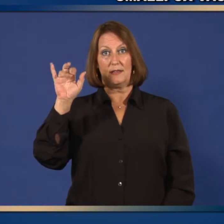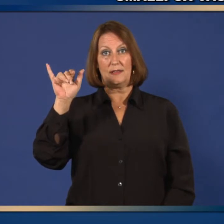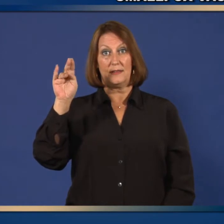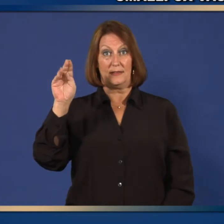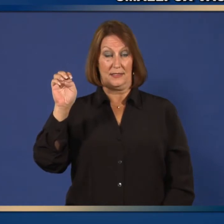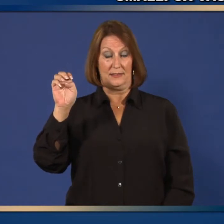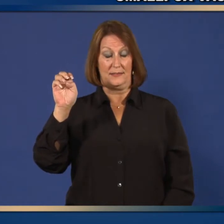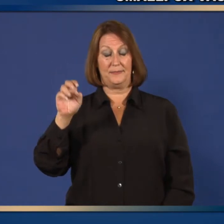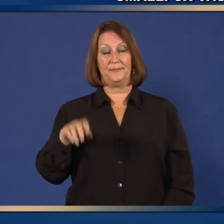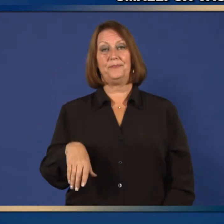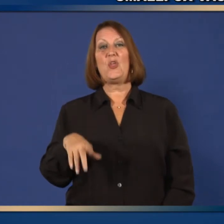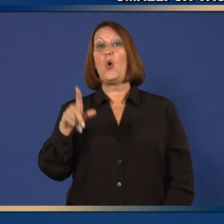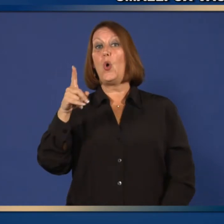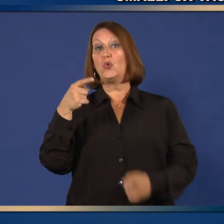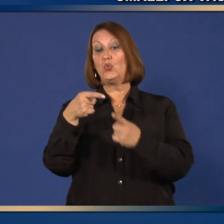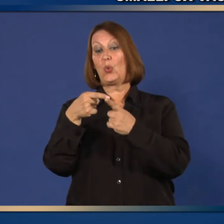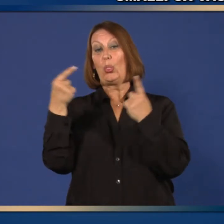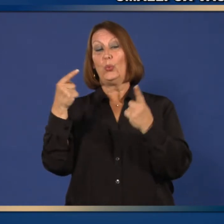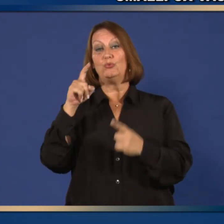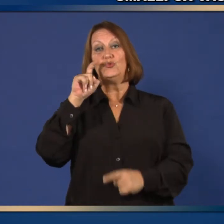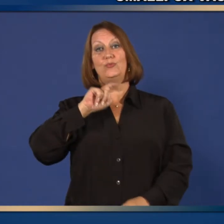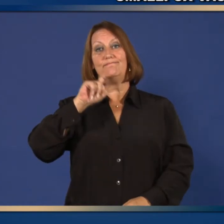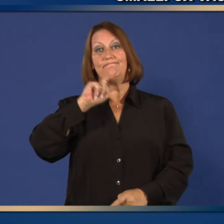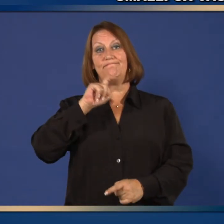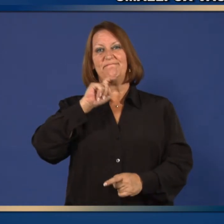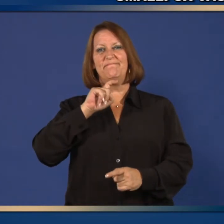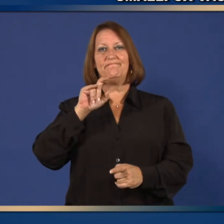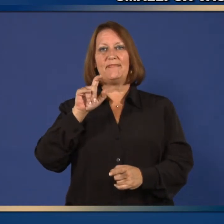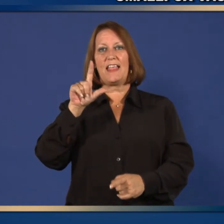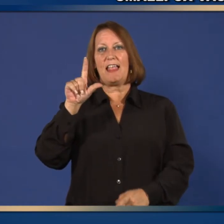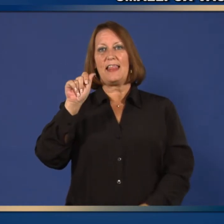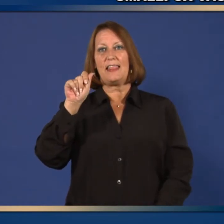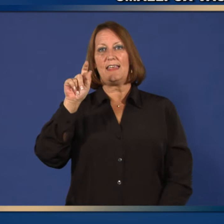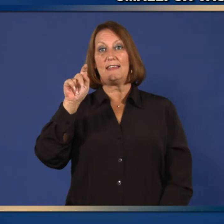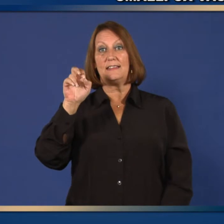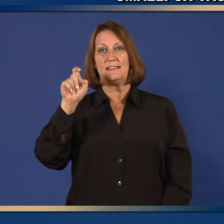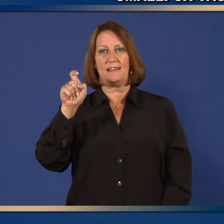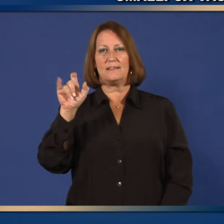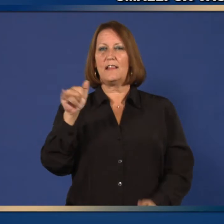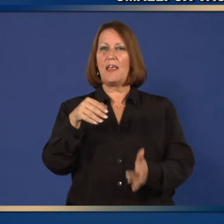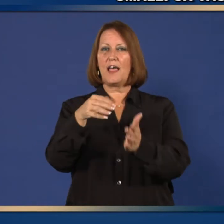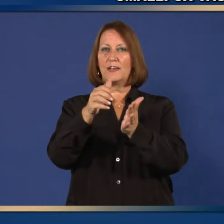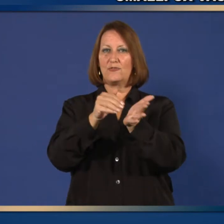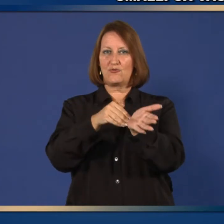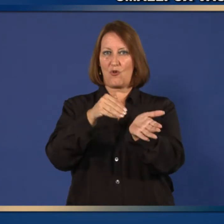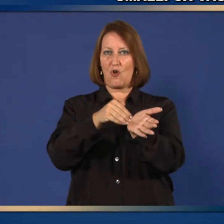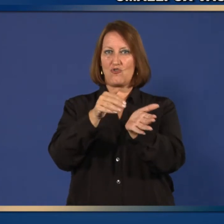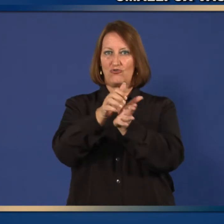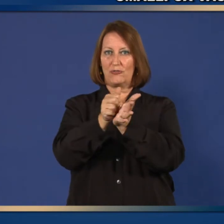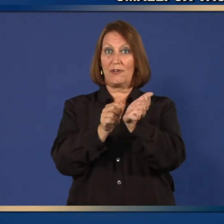If you've had a bad reaction the last time you got the smallpox vaccine,